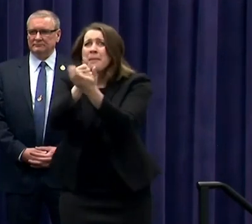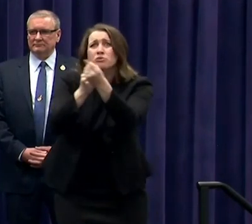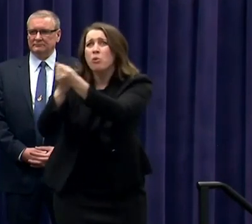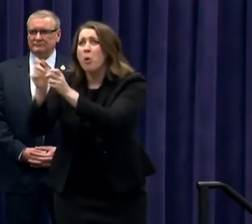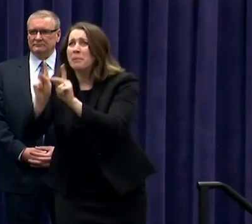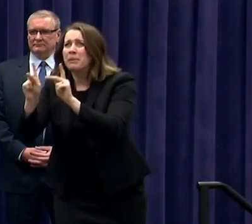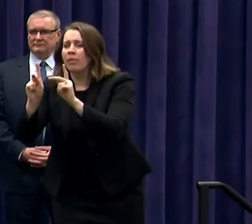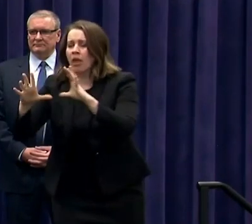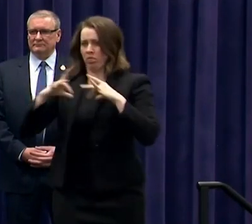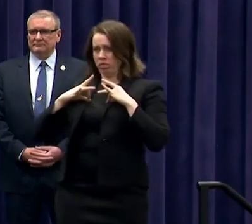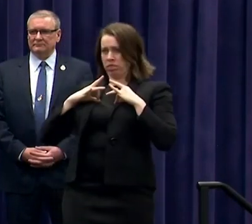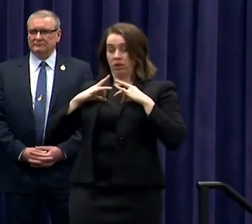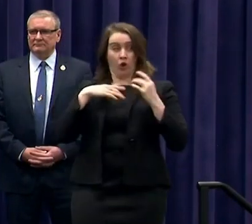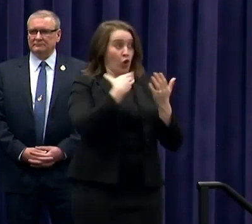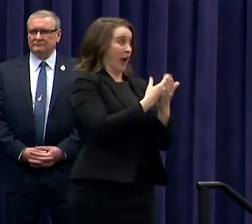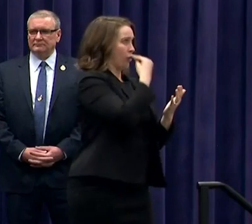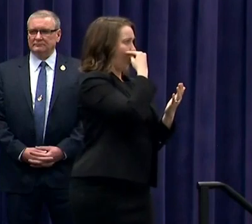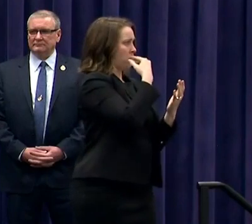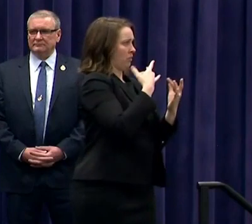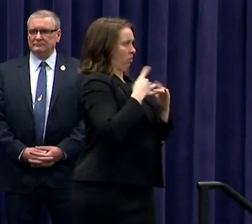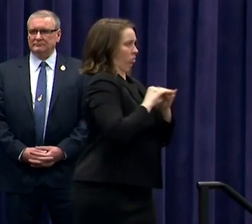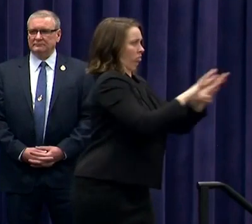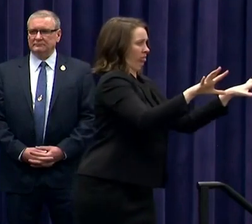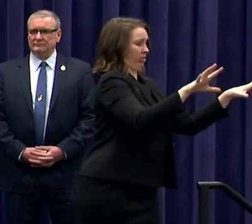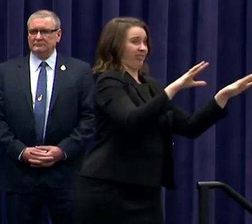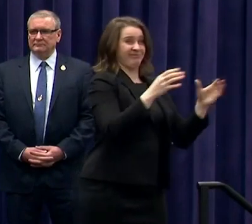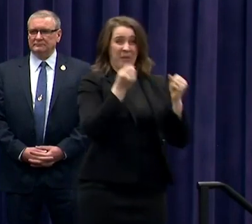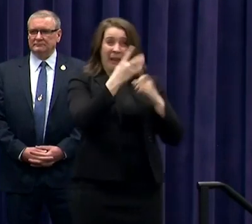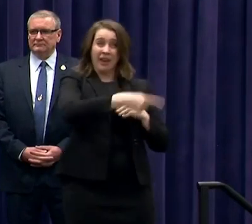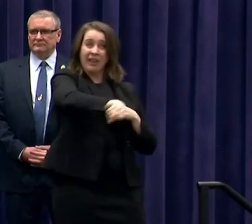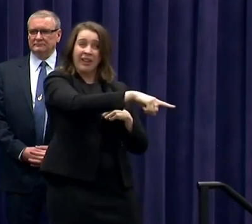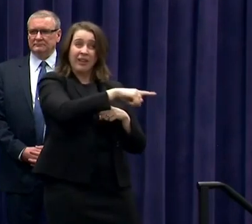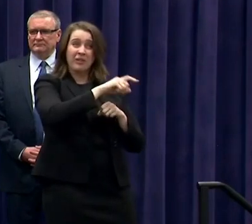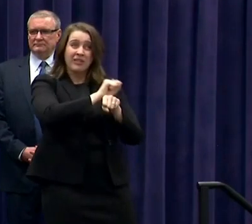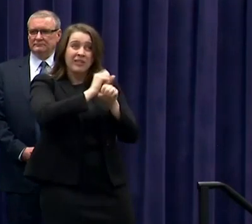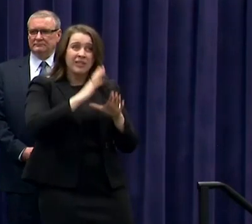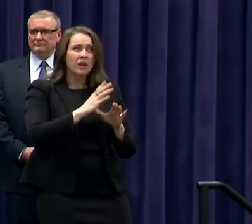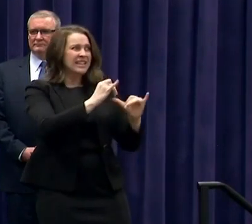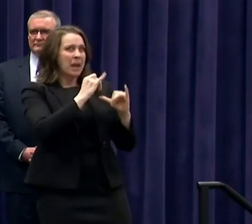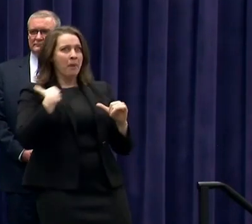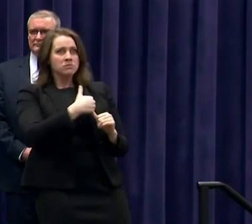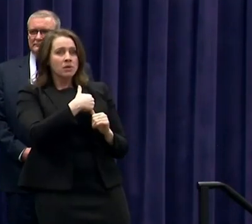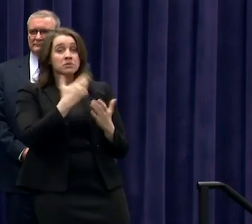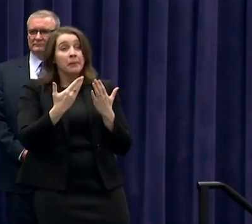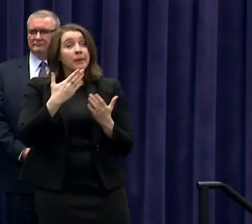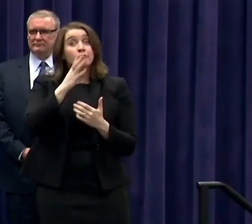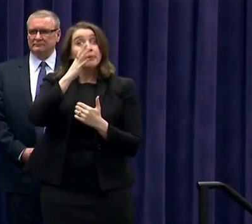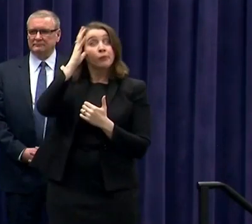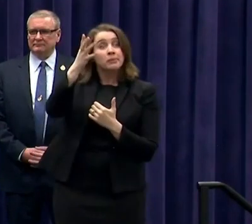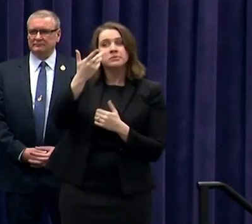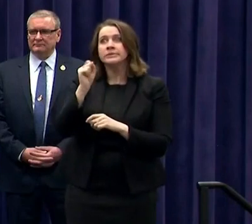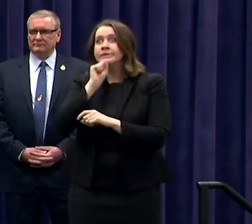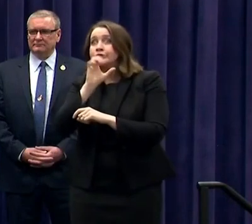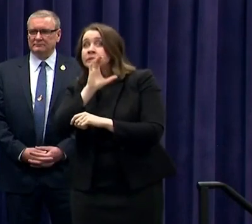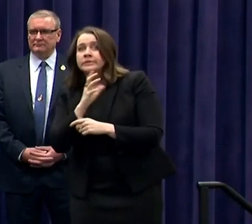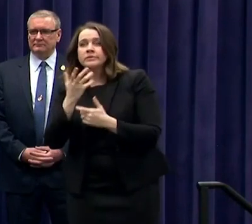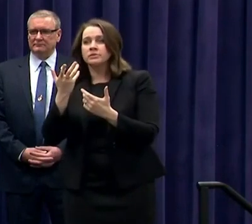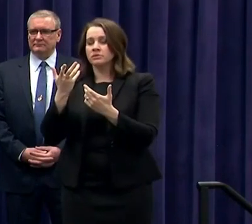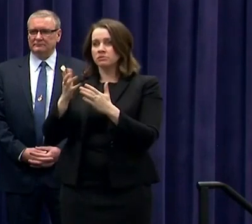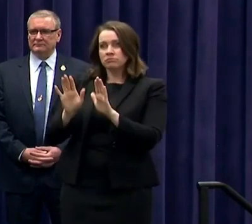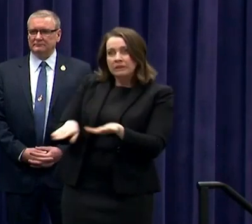many of them are just like us, right? They have seniors in their homes, they have people with underlying medical conditions, and they are working